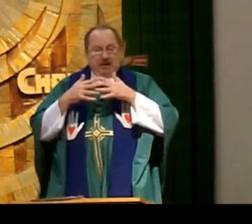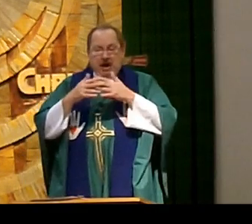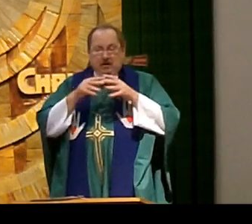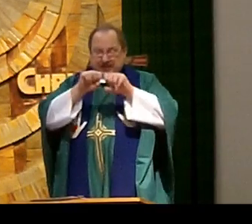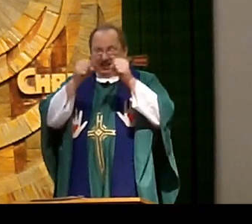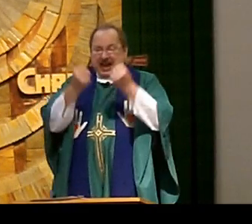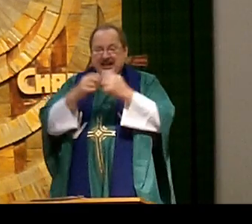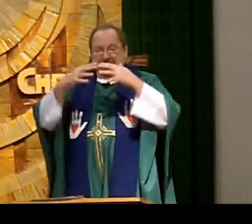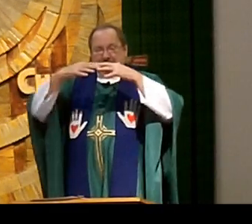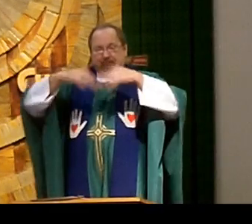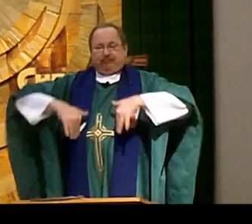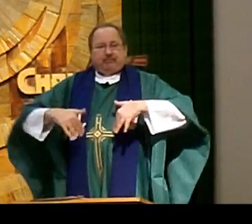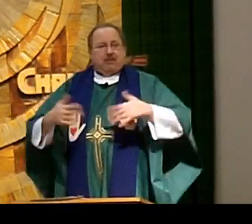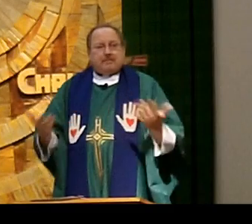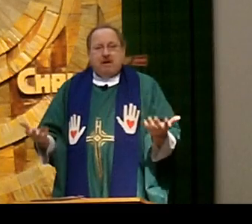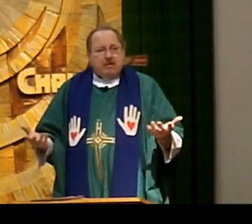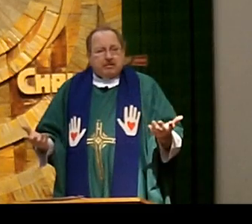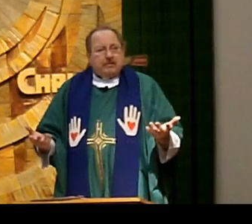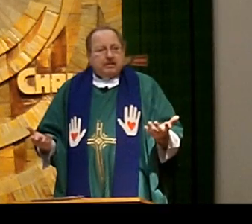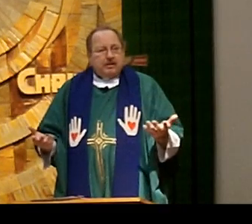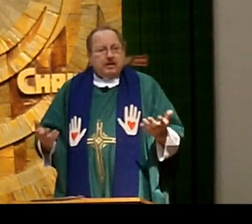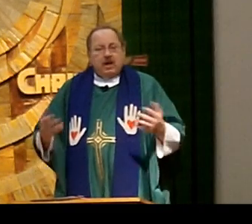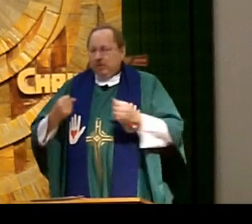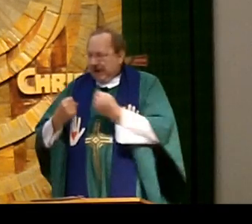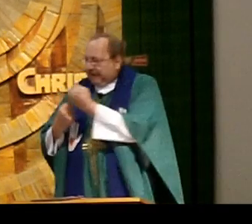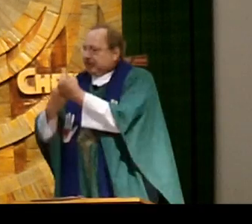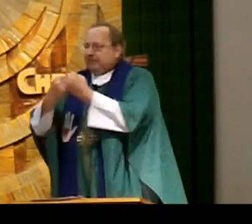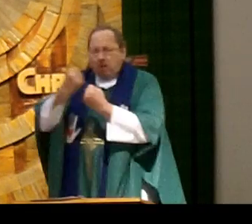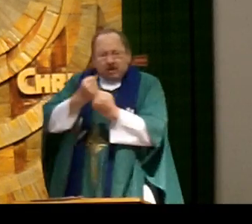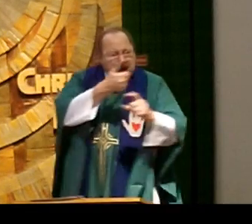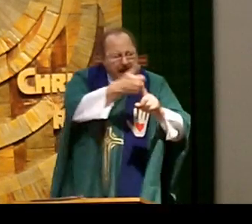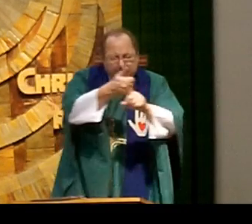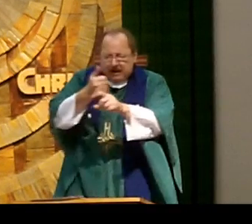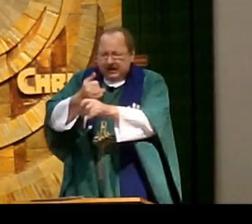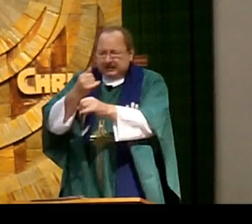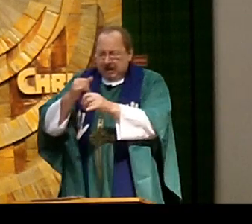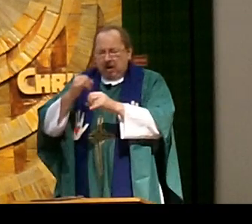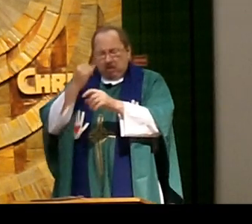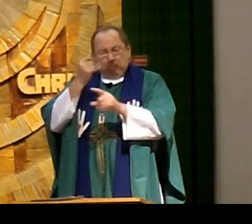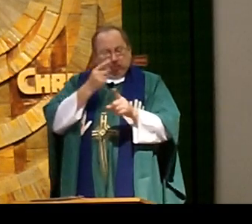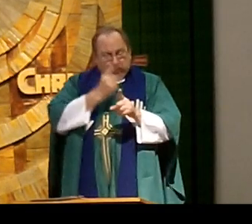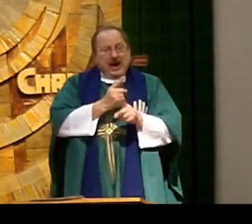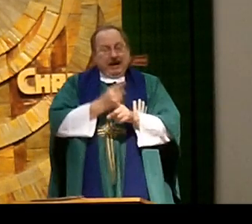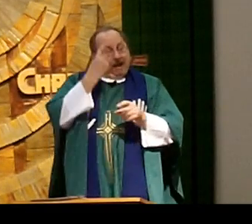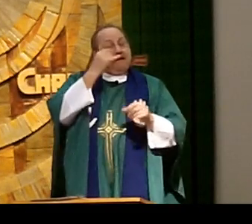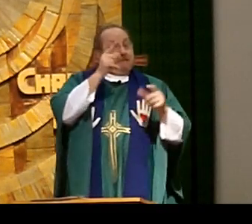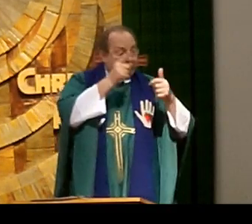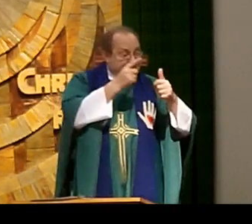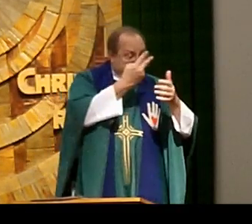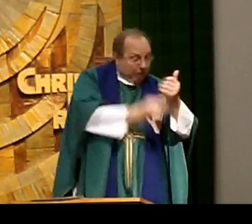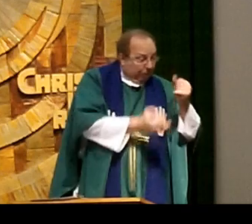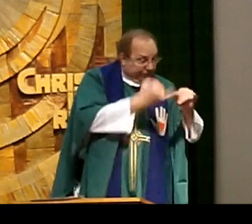our society falls apart. We have to support everybody's right, both for